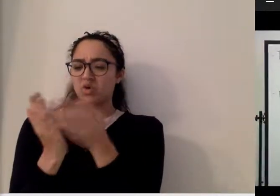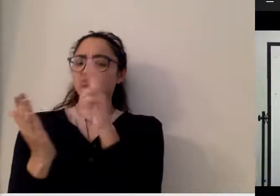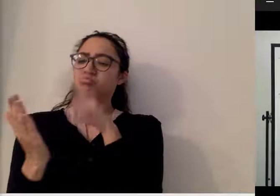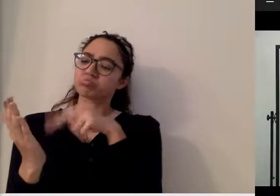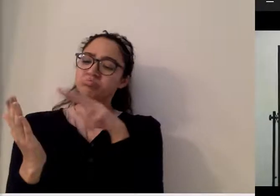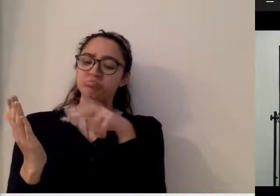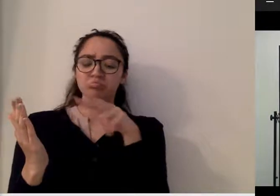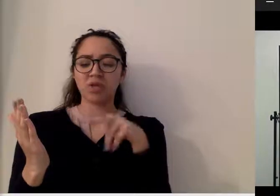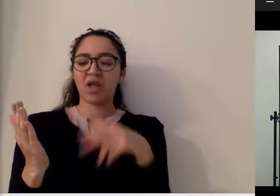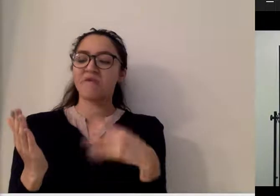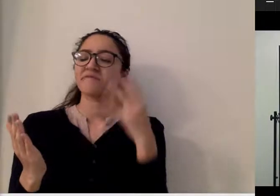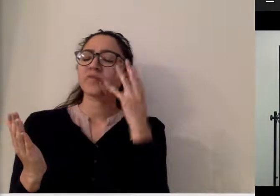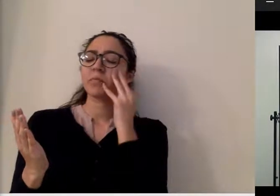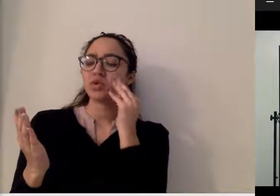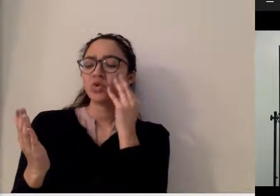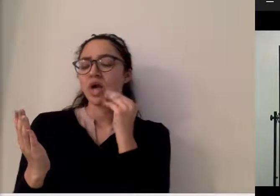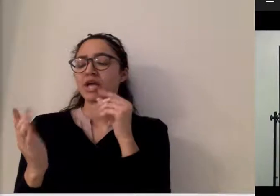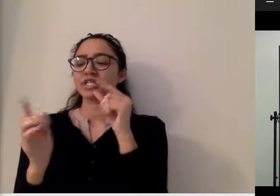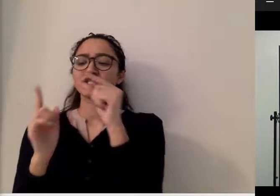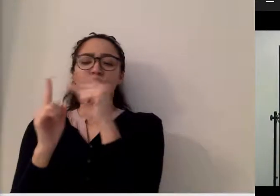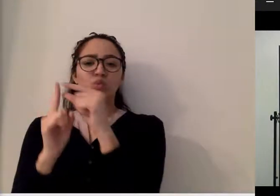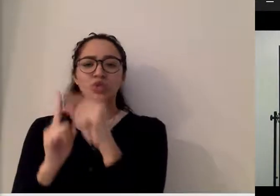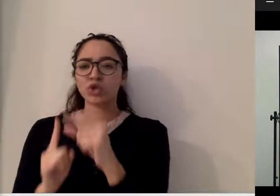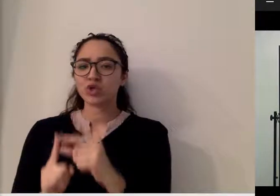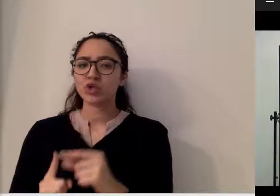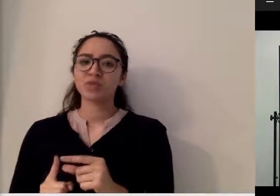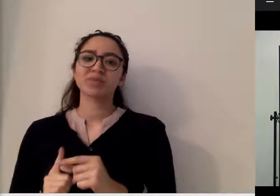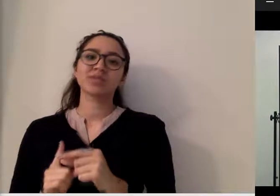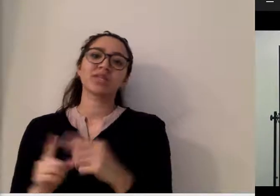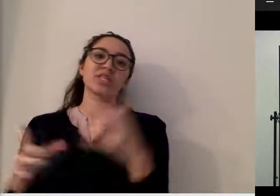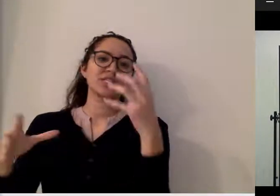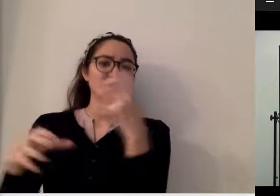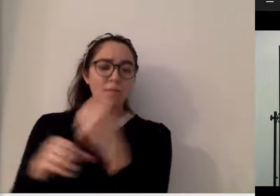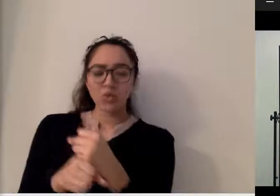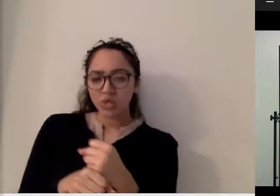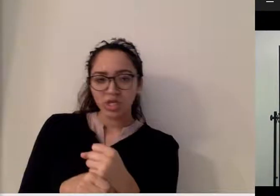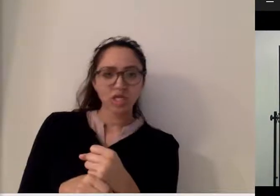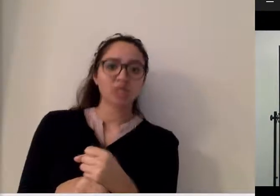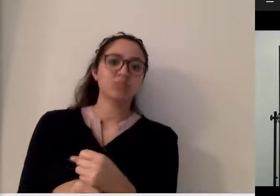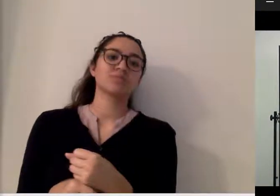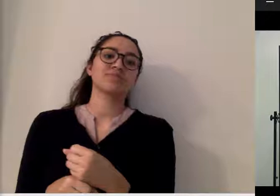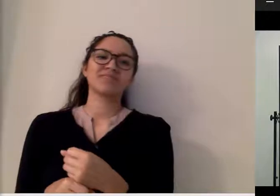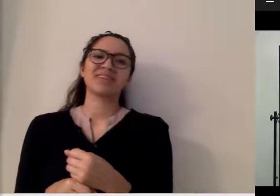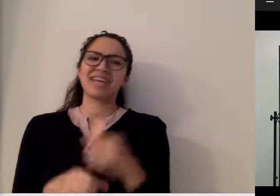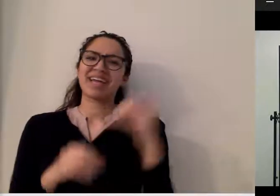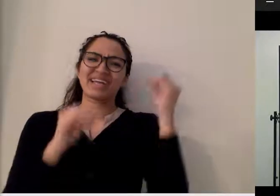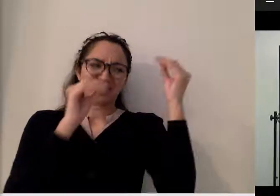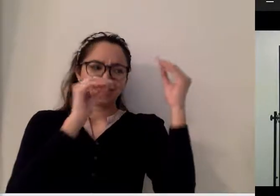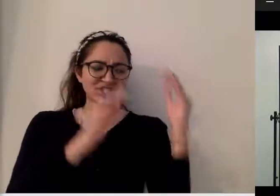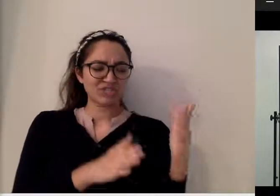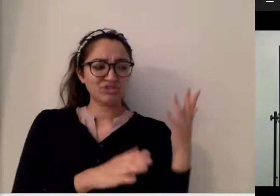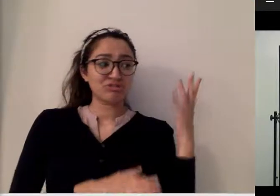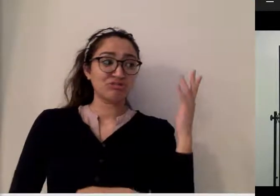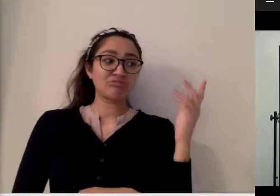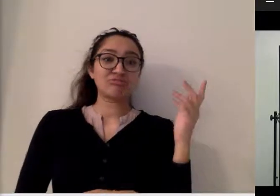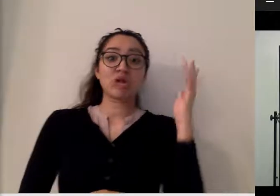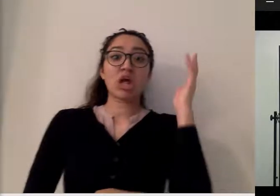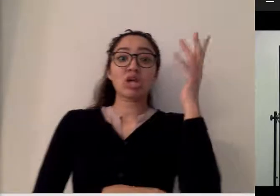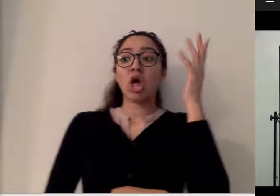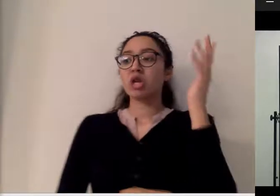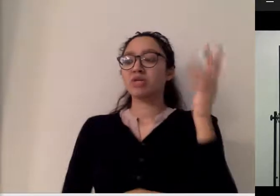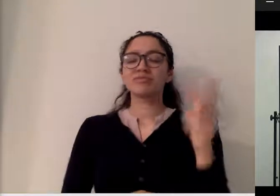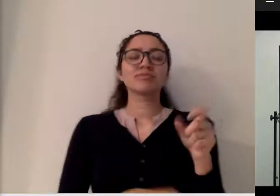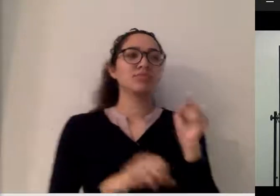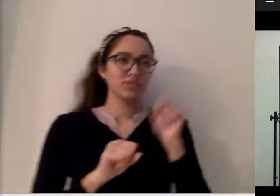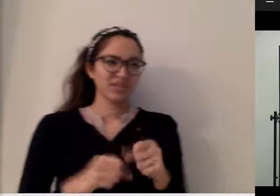main terms, the summary, all of that. It helps you when the teacher talks to start following them right from the